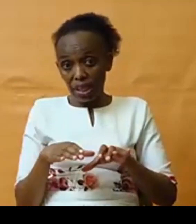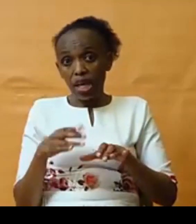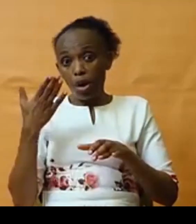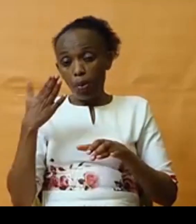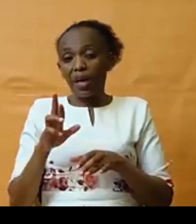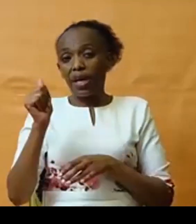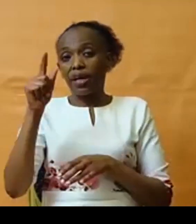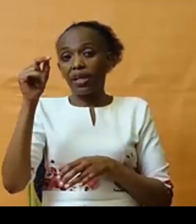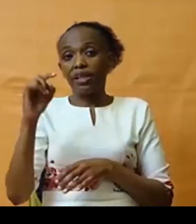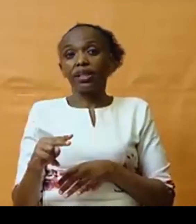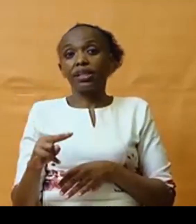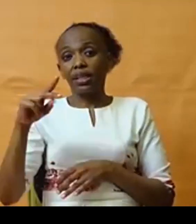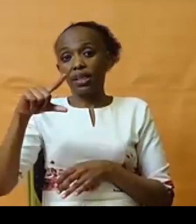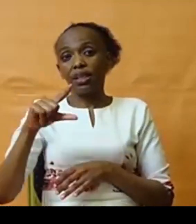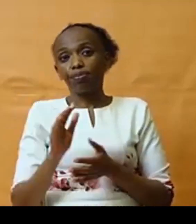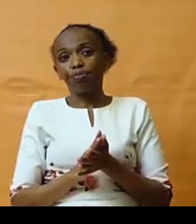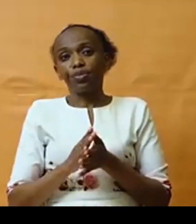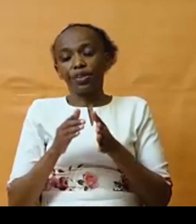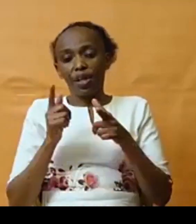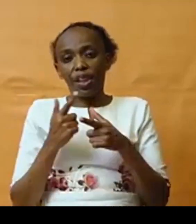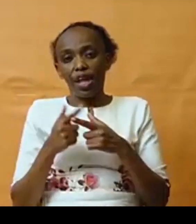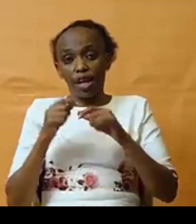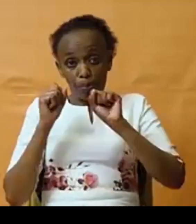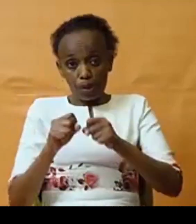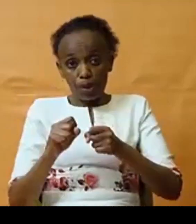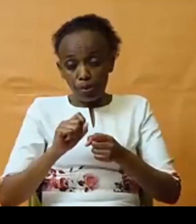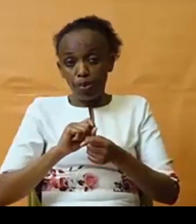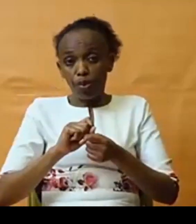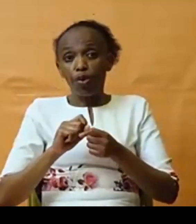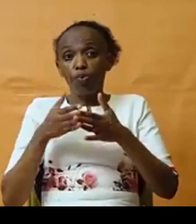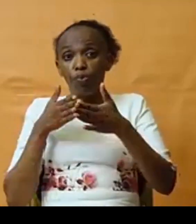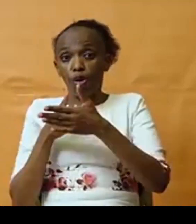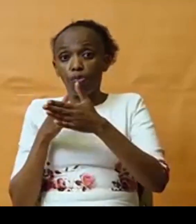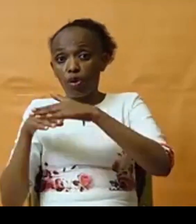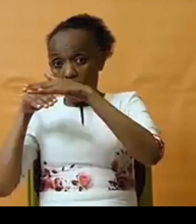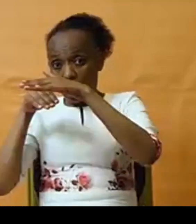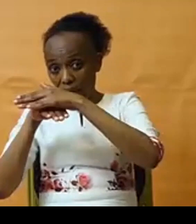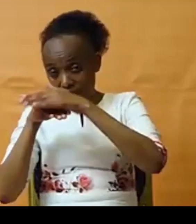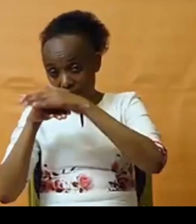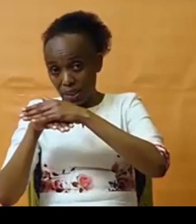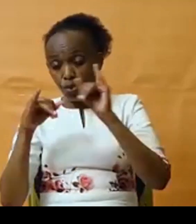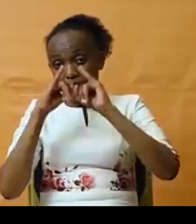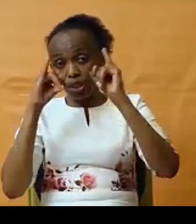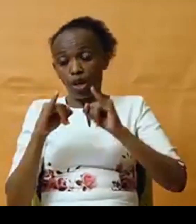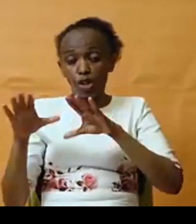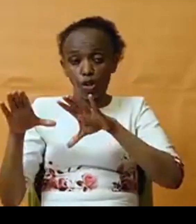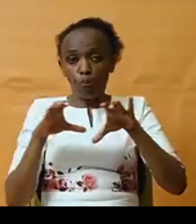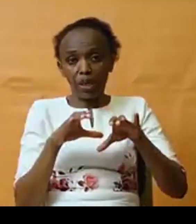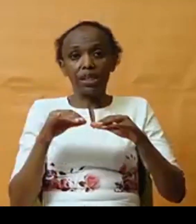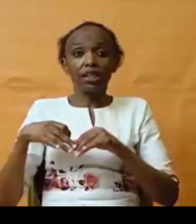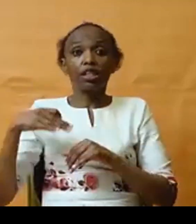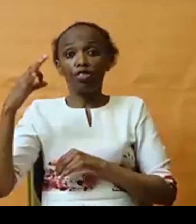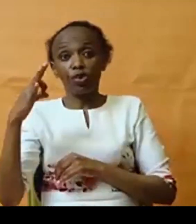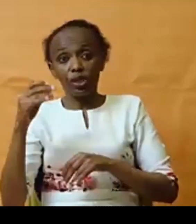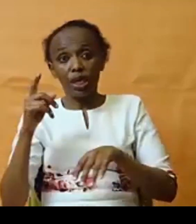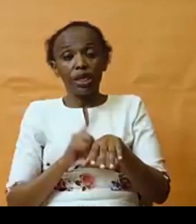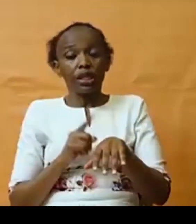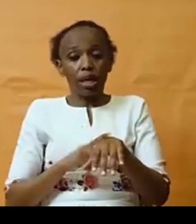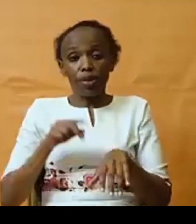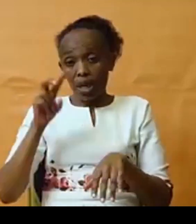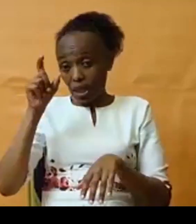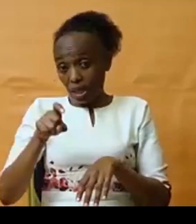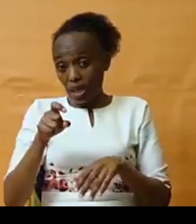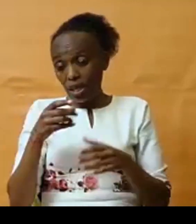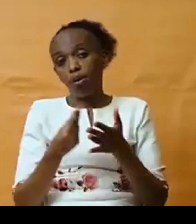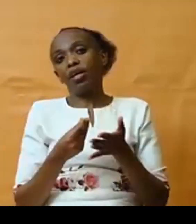by rating agencies, which can then in turn limit access to international capital markets in the future when they're most